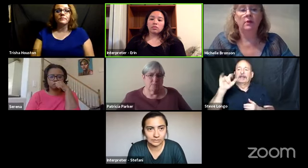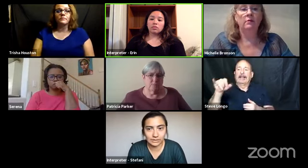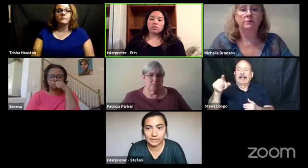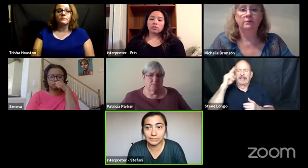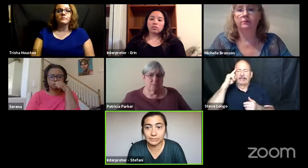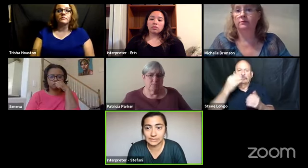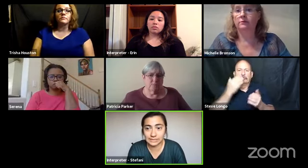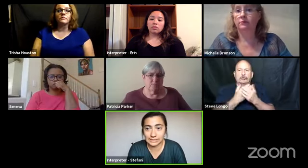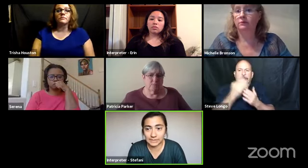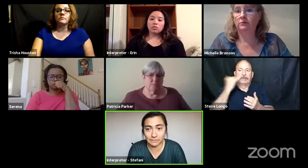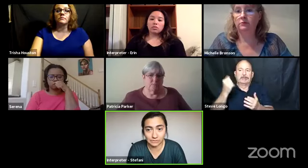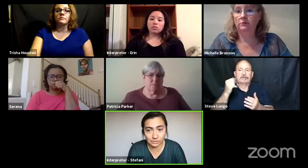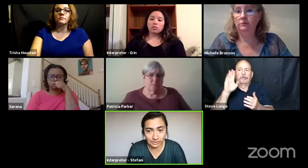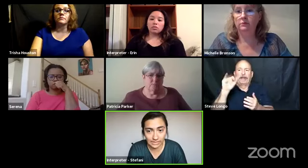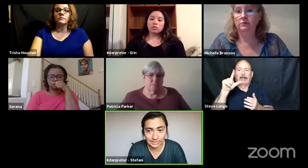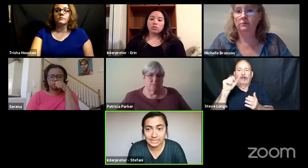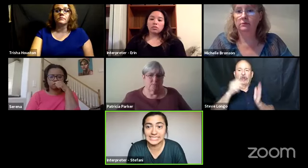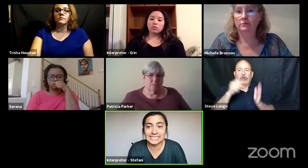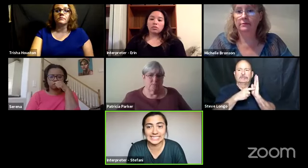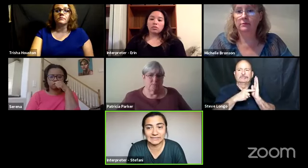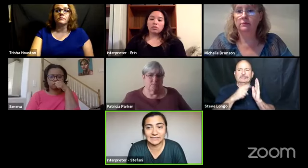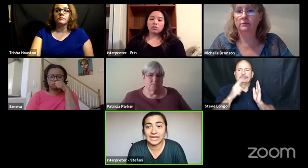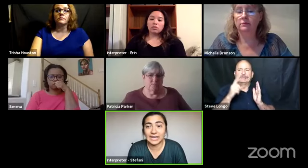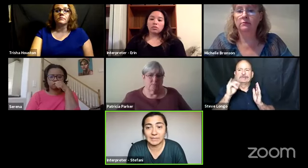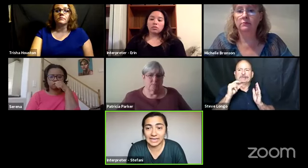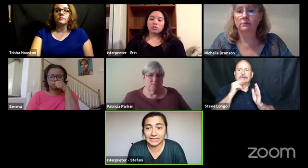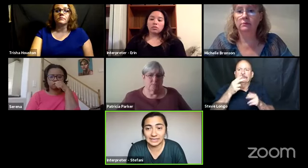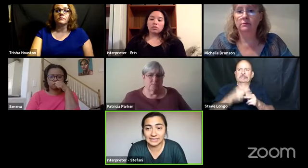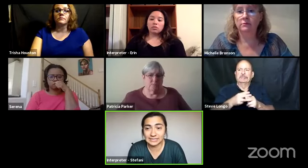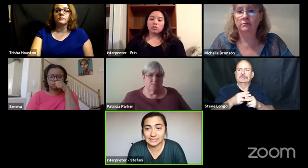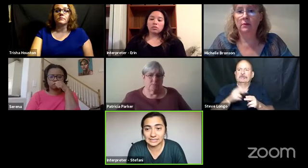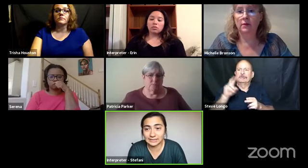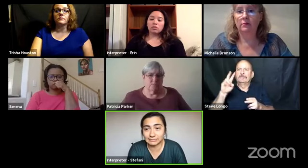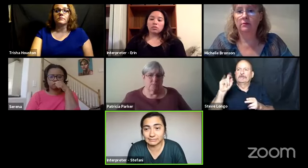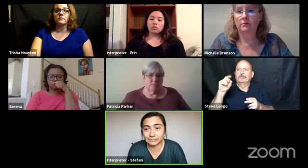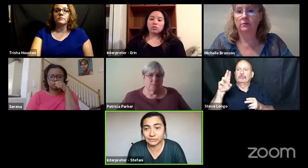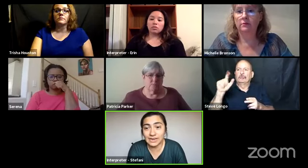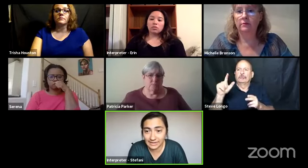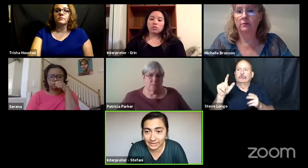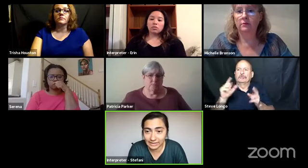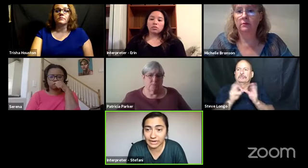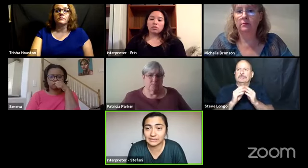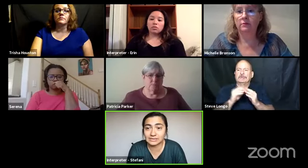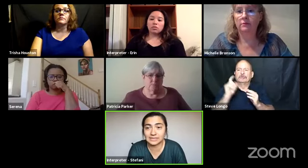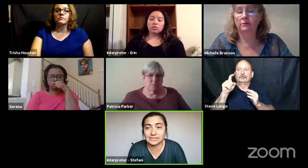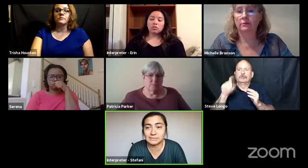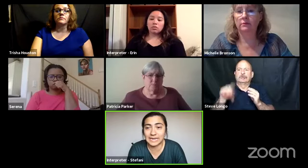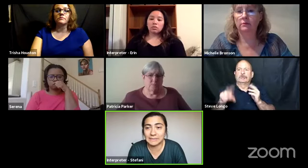And the board does need to make a motion, correct? This is Steve. I think this is great. The bylaws does make mention